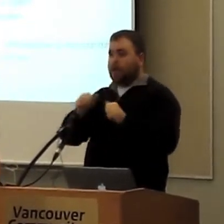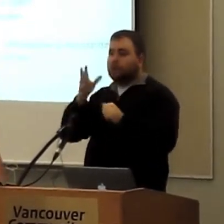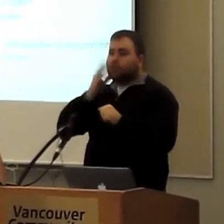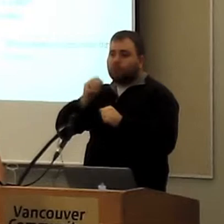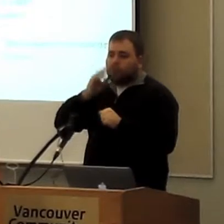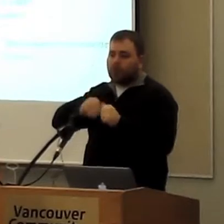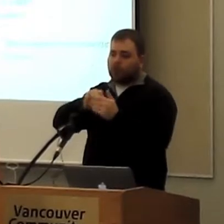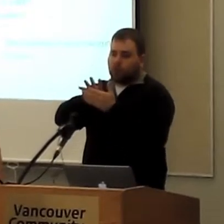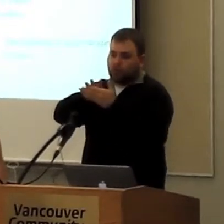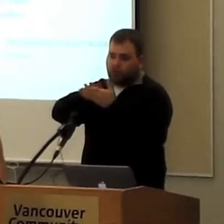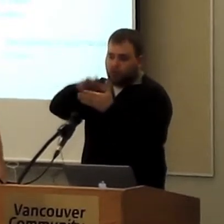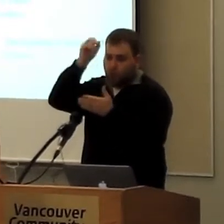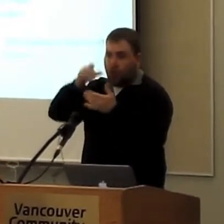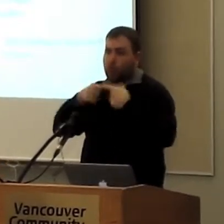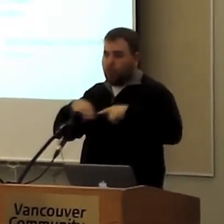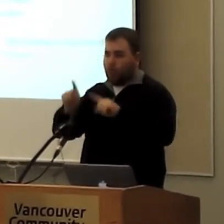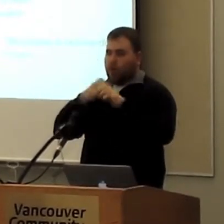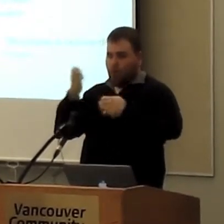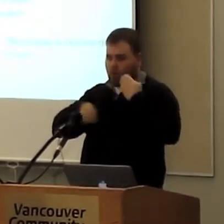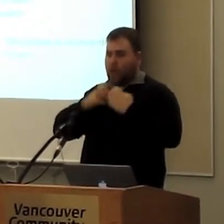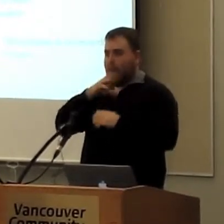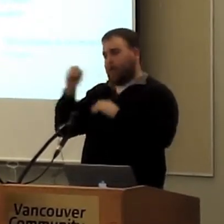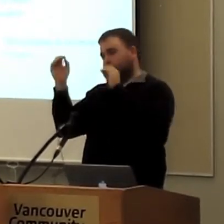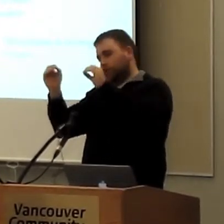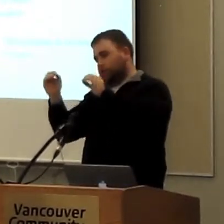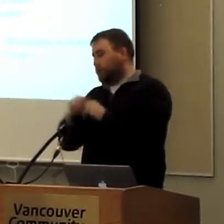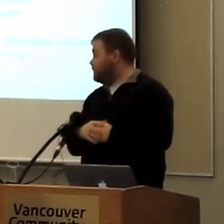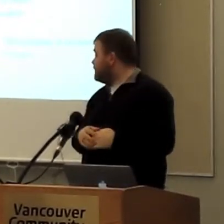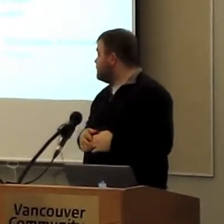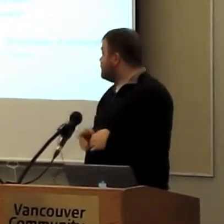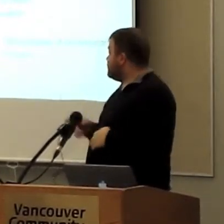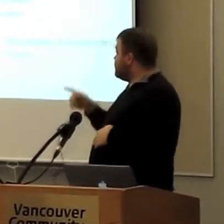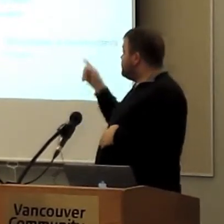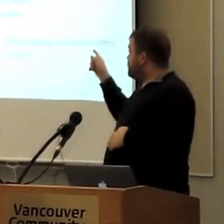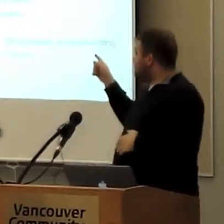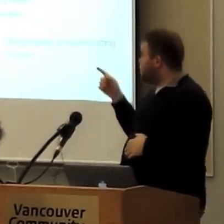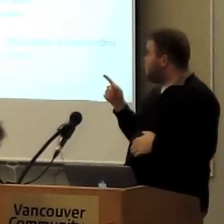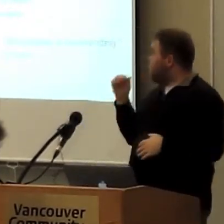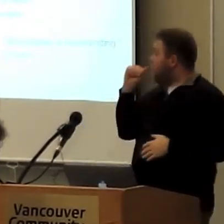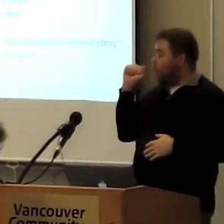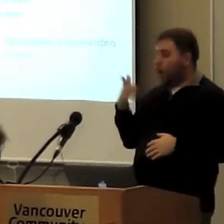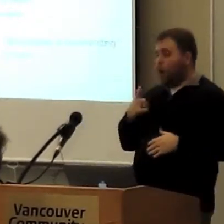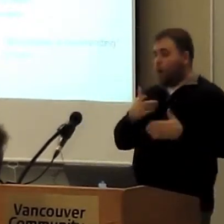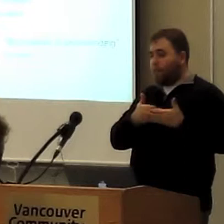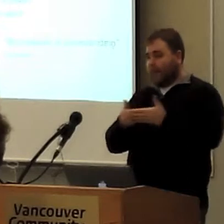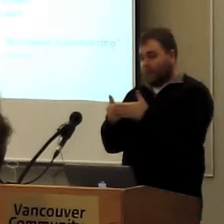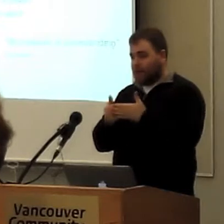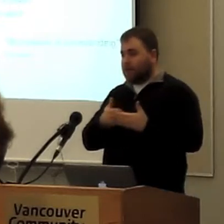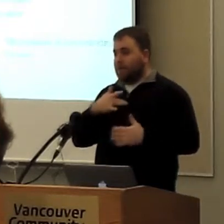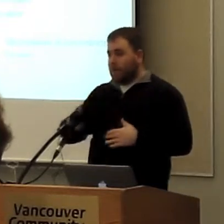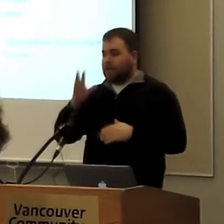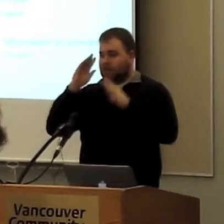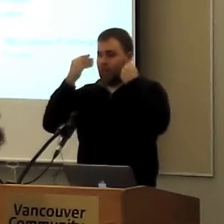Humor. All babies, everywhere, between 4 and 8 weeks, no matter the circumstances, will smile.